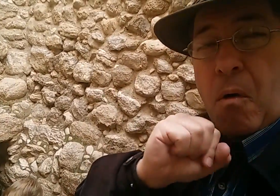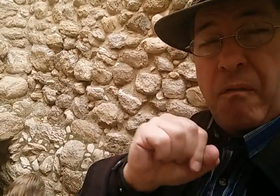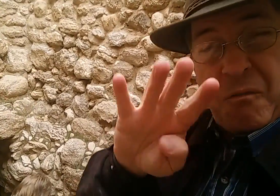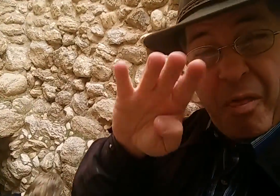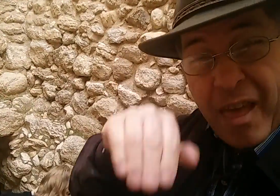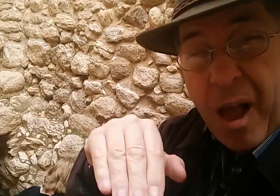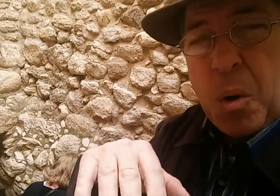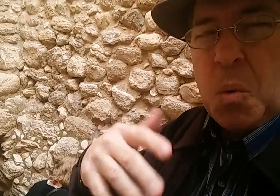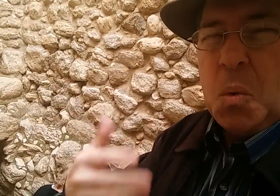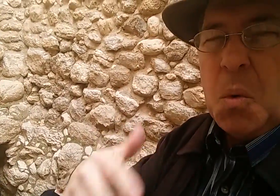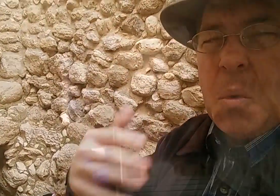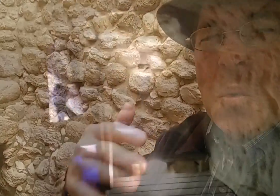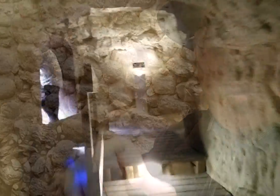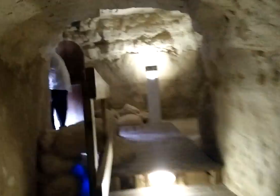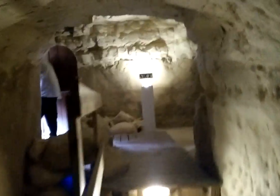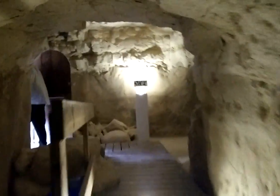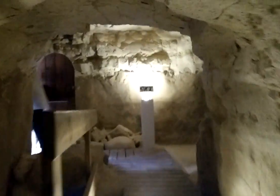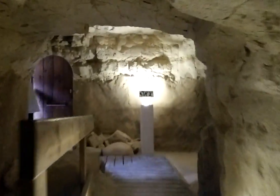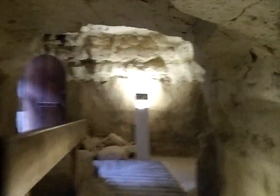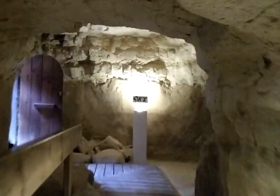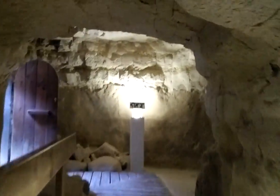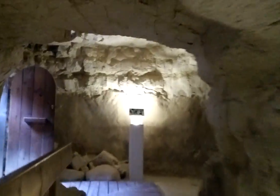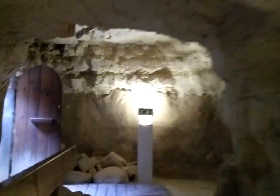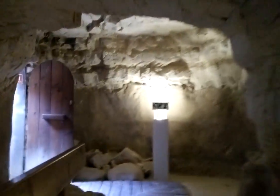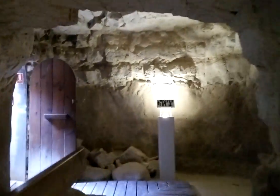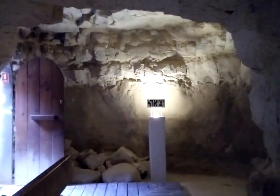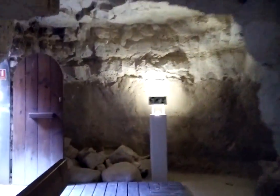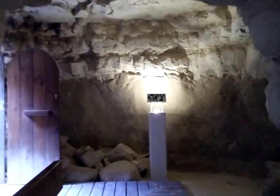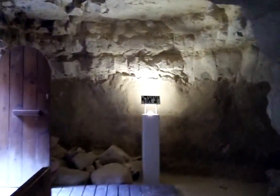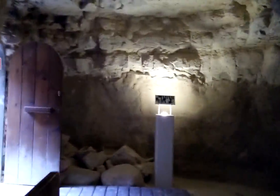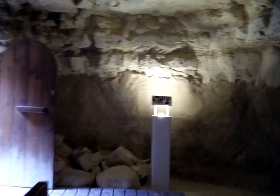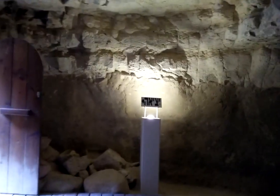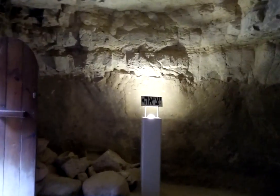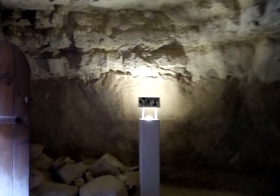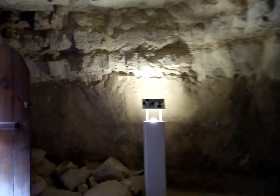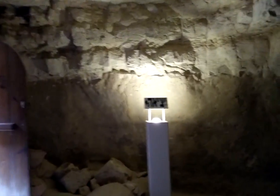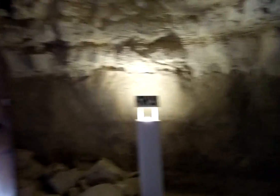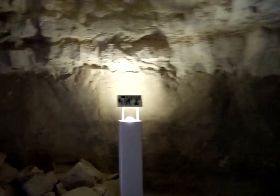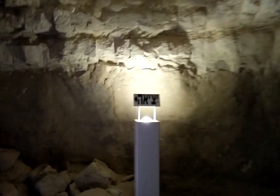So this part that we're looking at is probably about 4,000 years old.